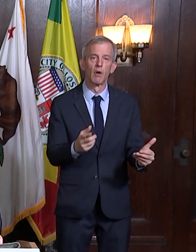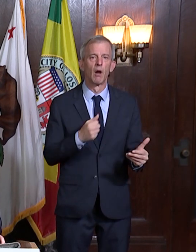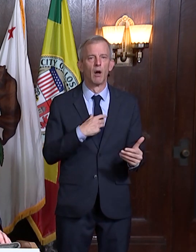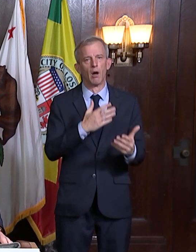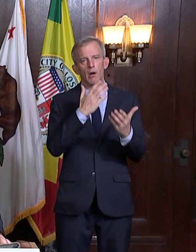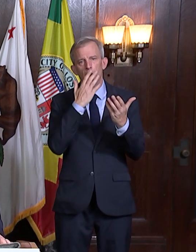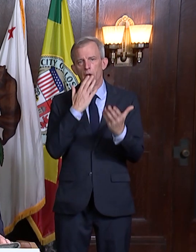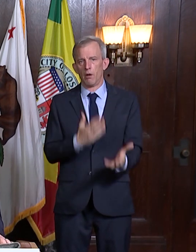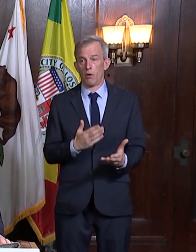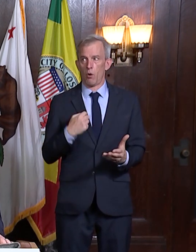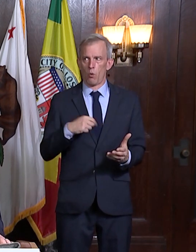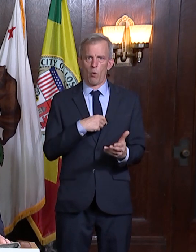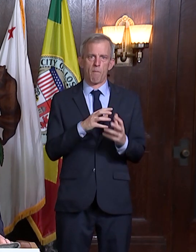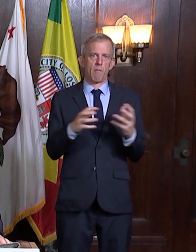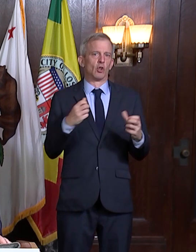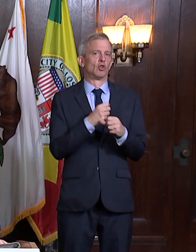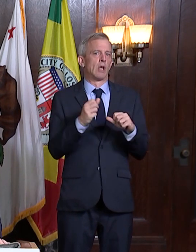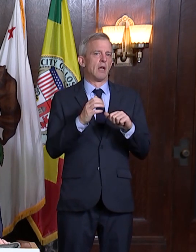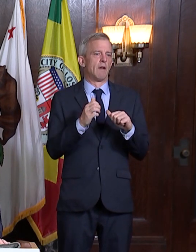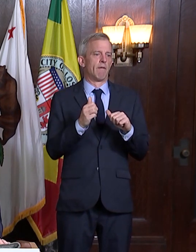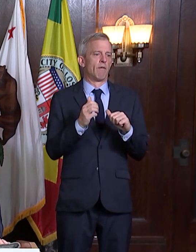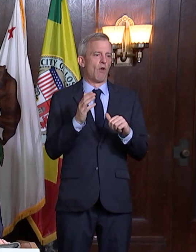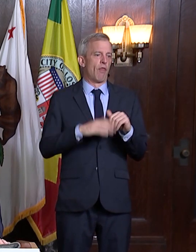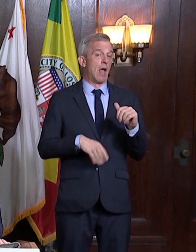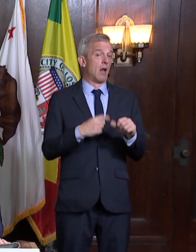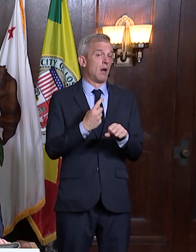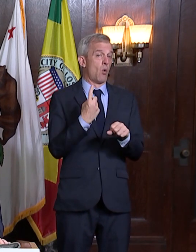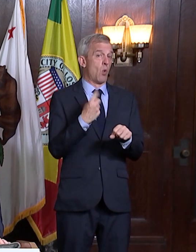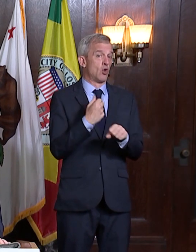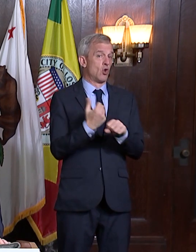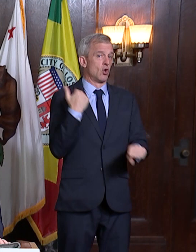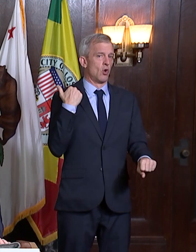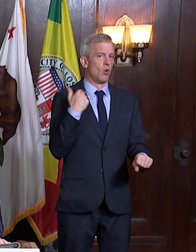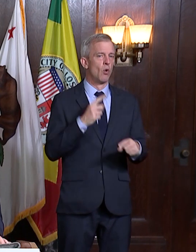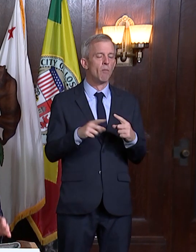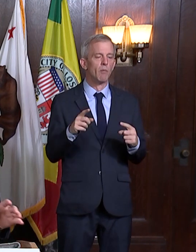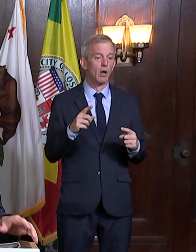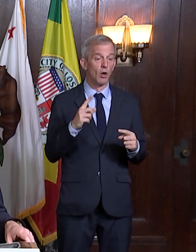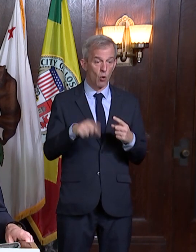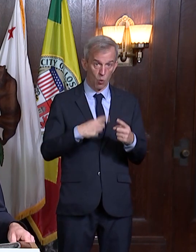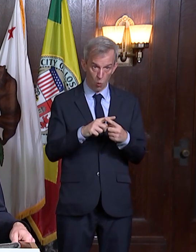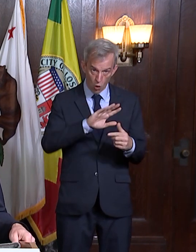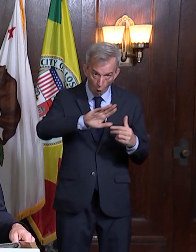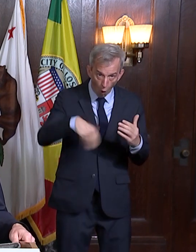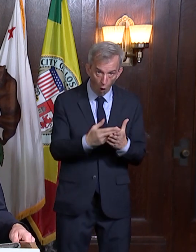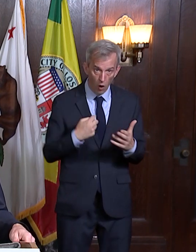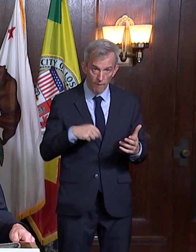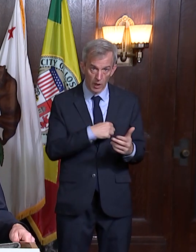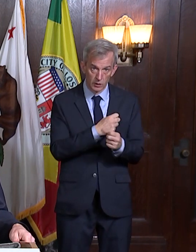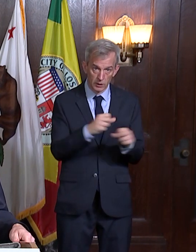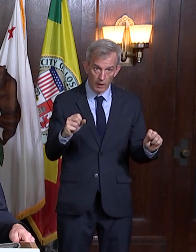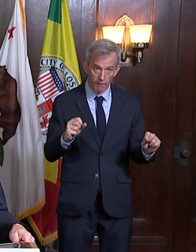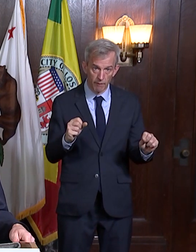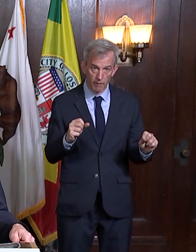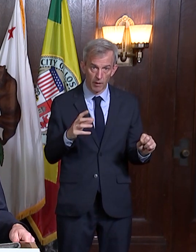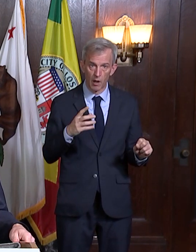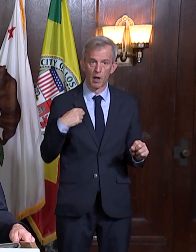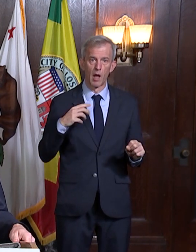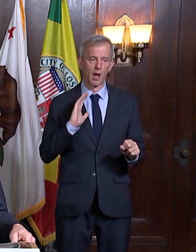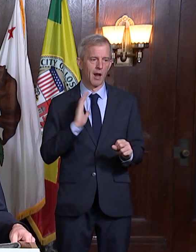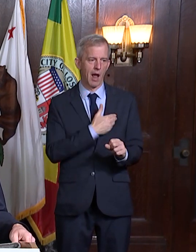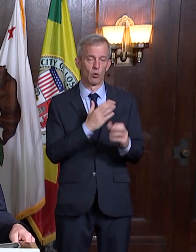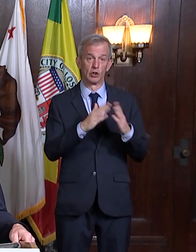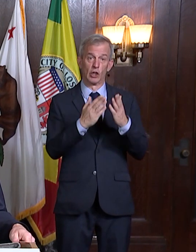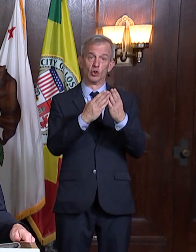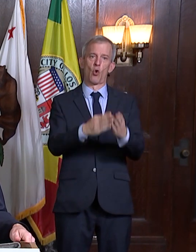today than a year ago, but I will truly celebrate when all of us are safe, when all of us can see this is a city that is open once